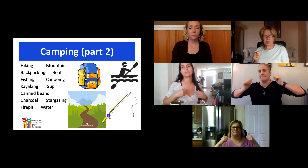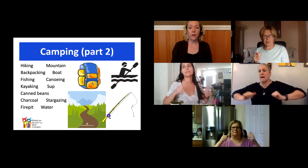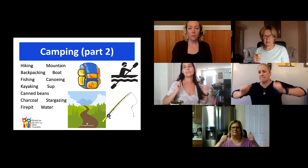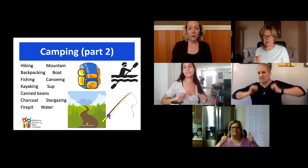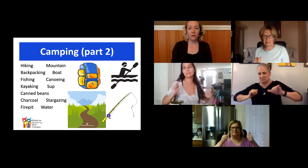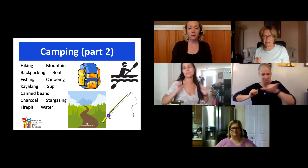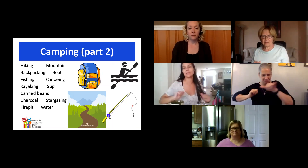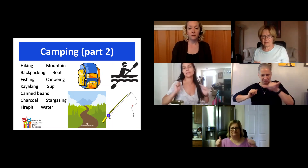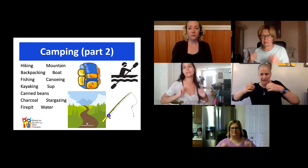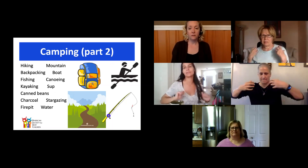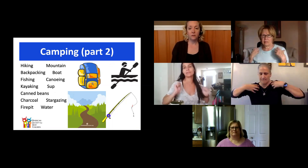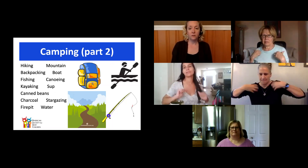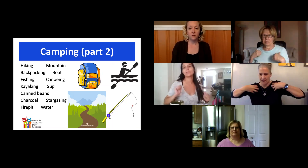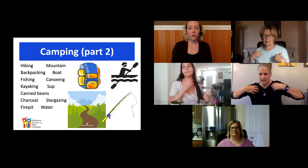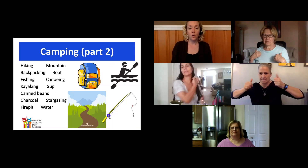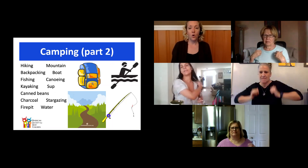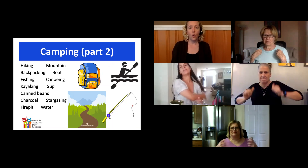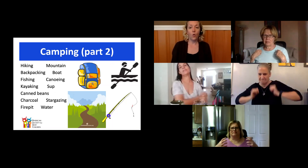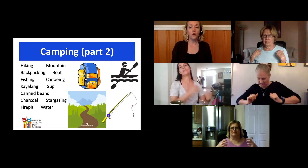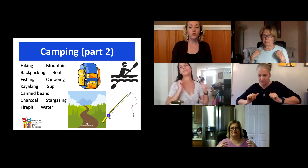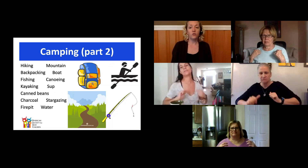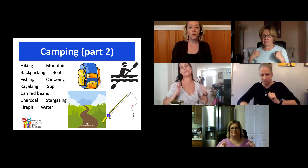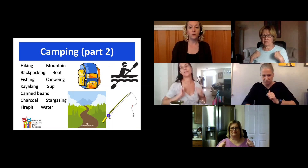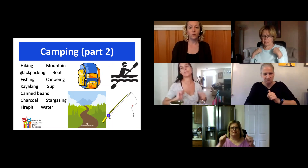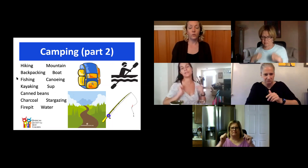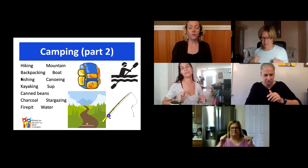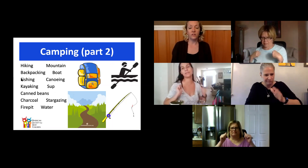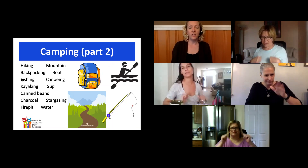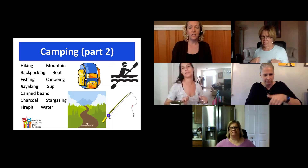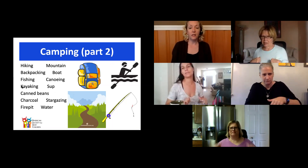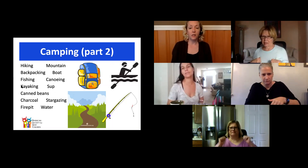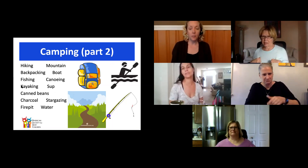Or you can do it with the 10-hand shape, backpack.